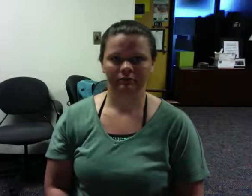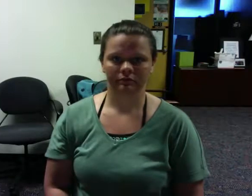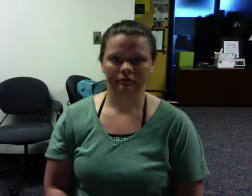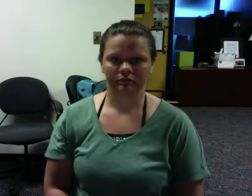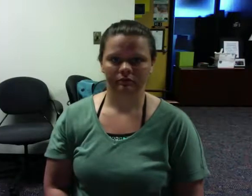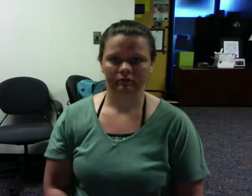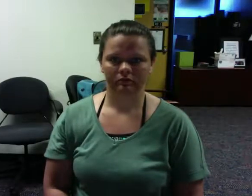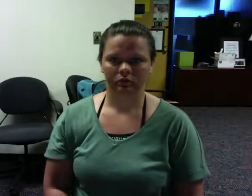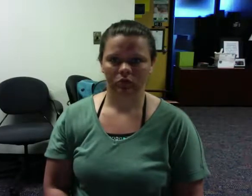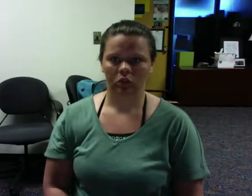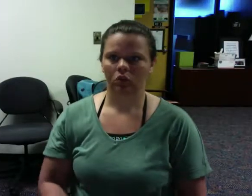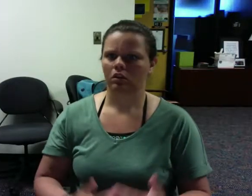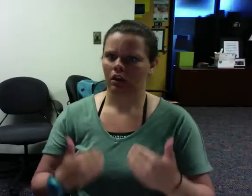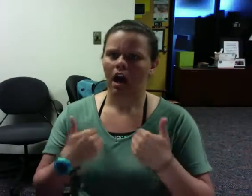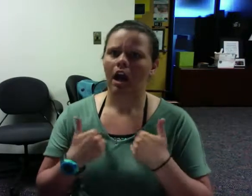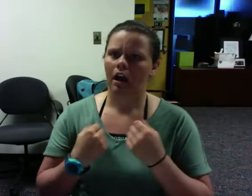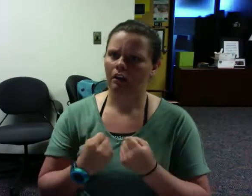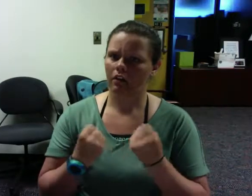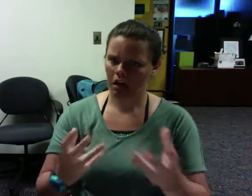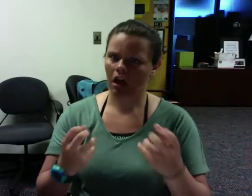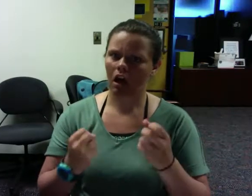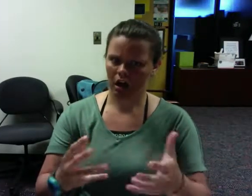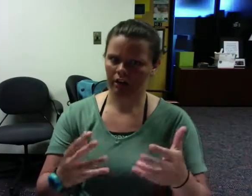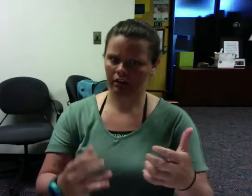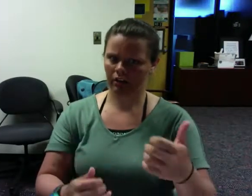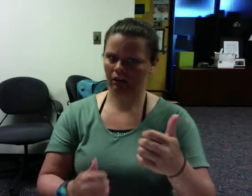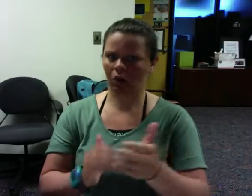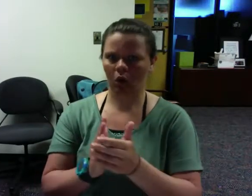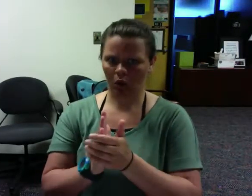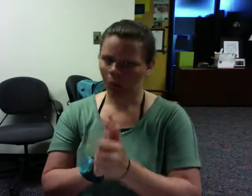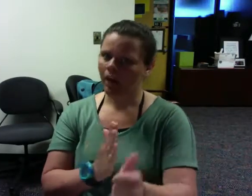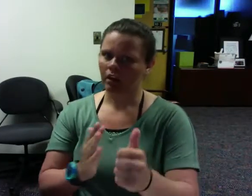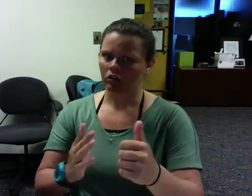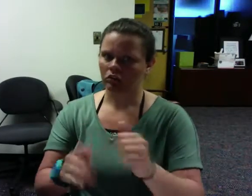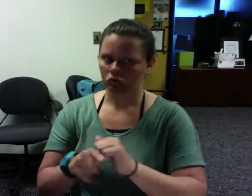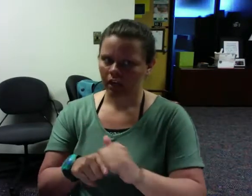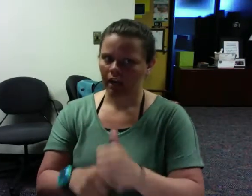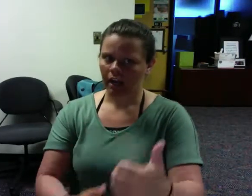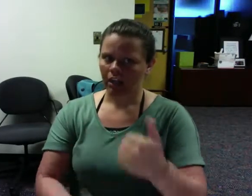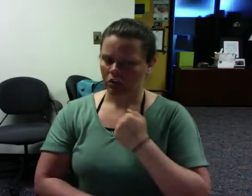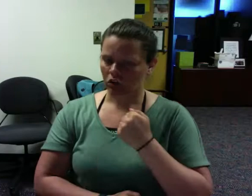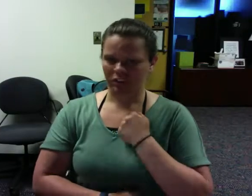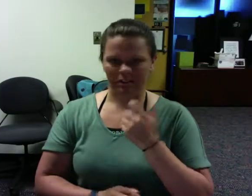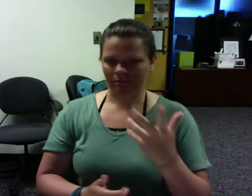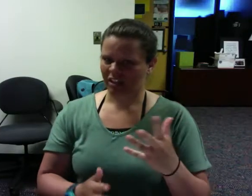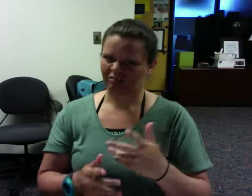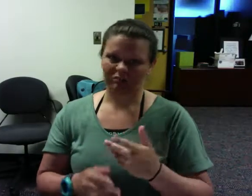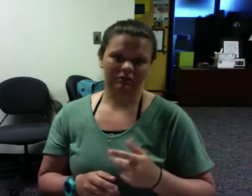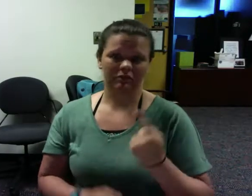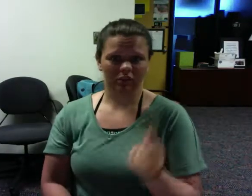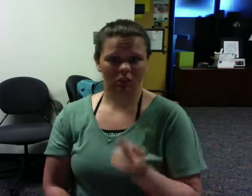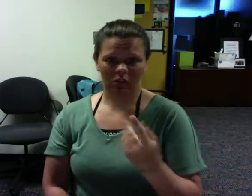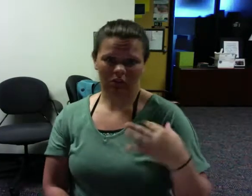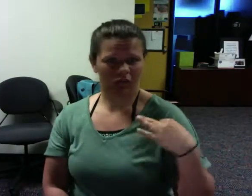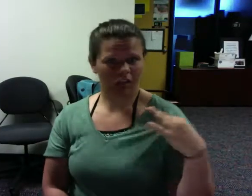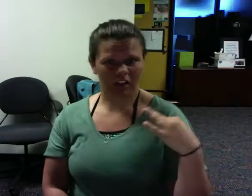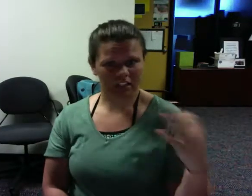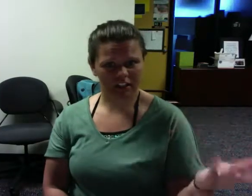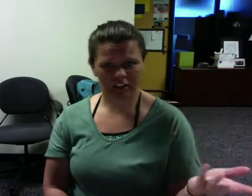well-trained soldiers. They were just volunteers. And they lacked supplies. Didn't have enough money coming in to keep them